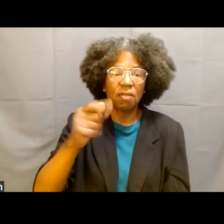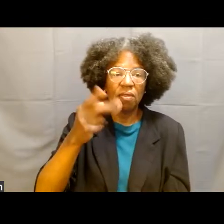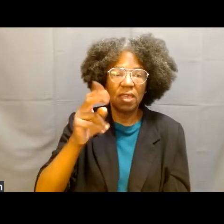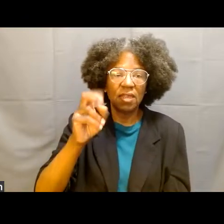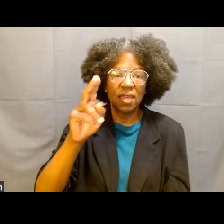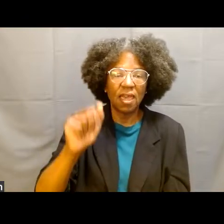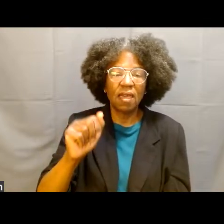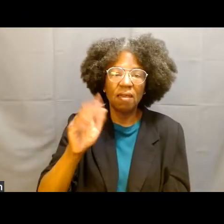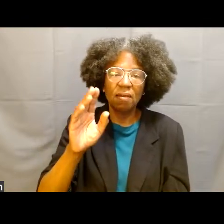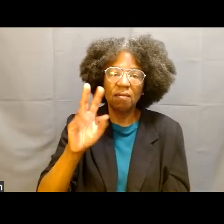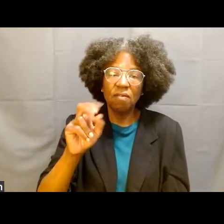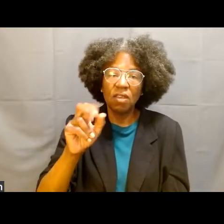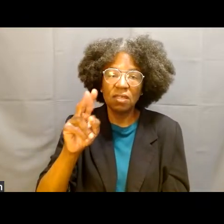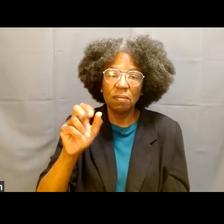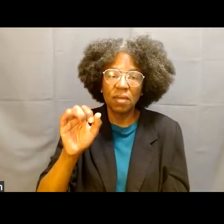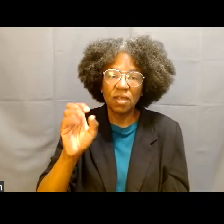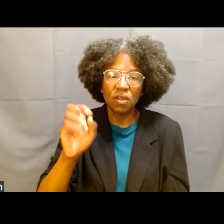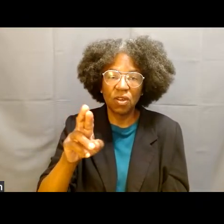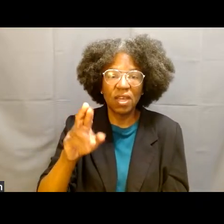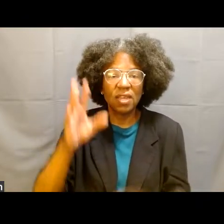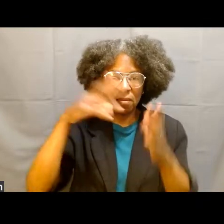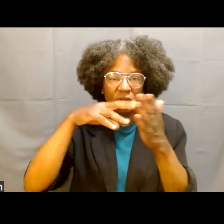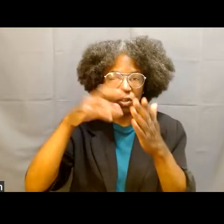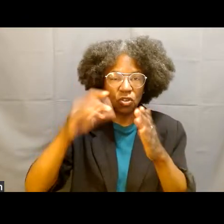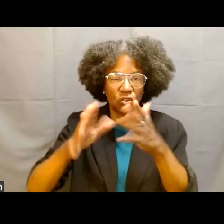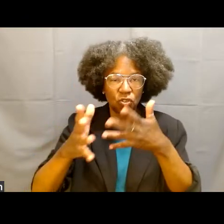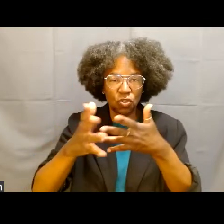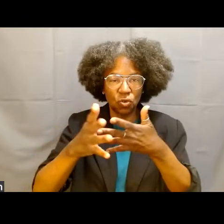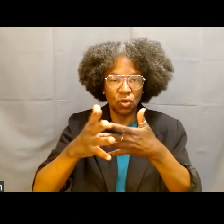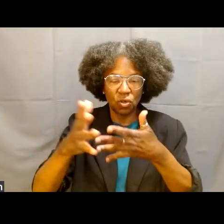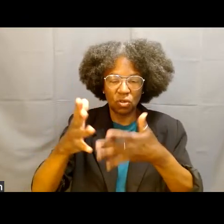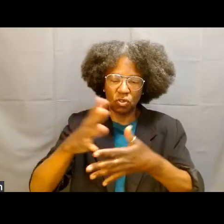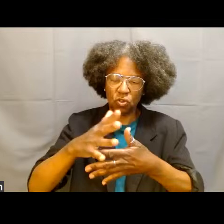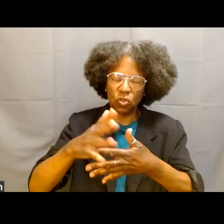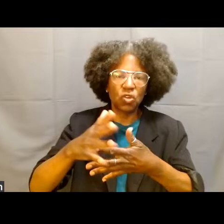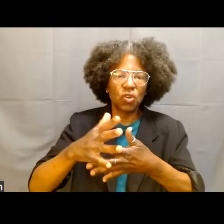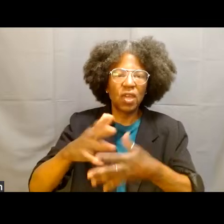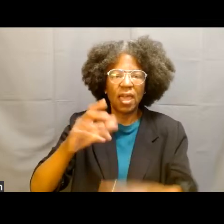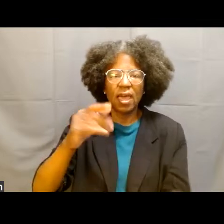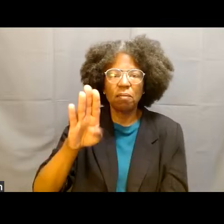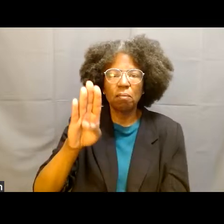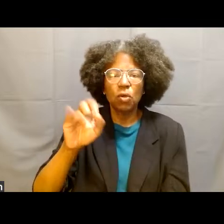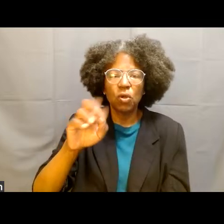and I'm a junior at Burlingame, and I'm an avid volunteer in my local community.